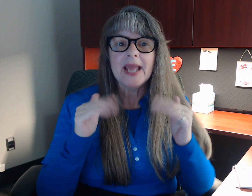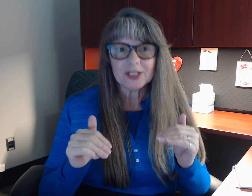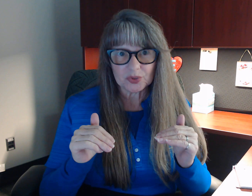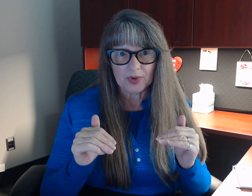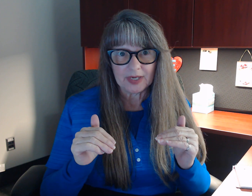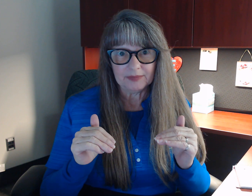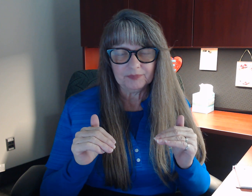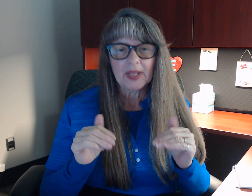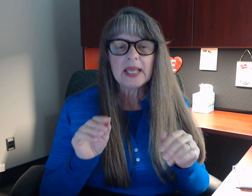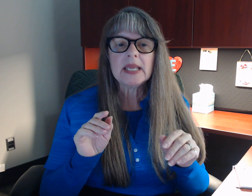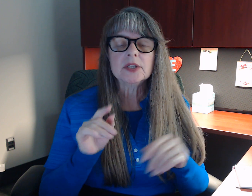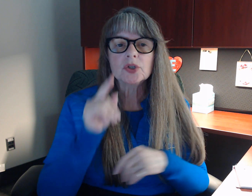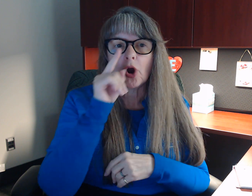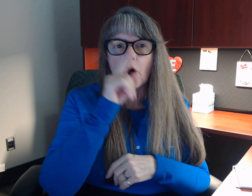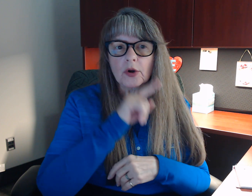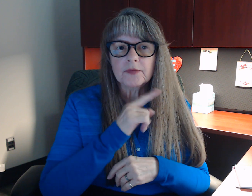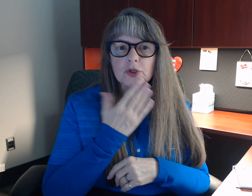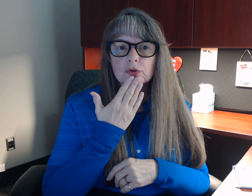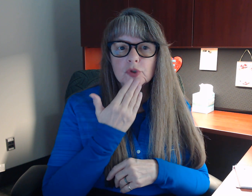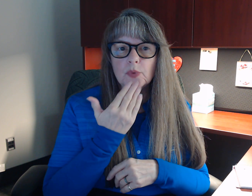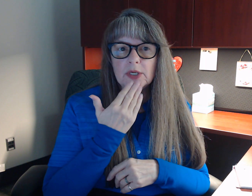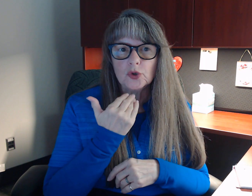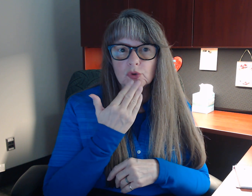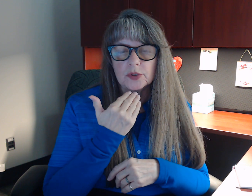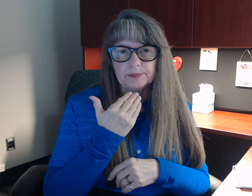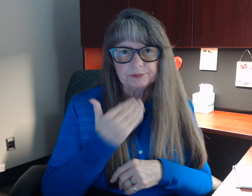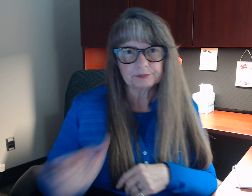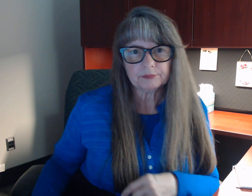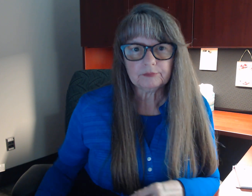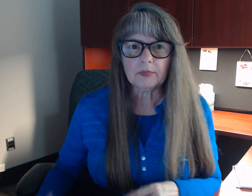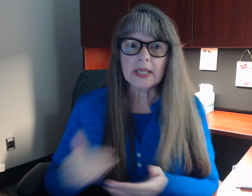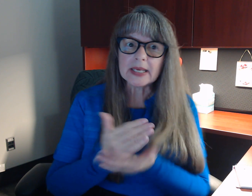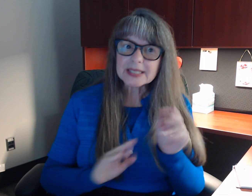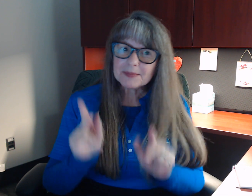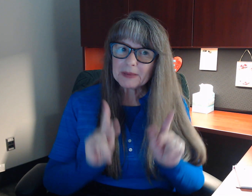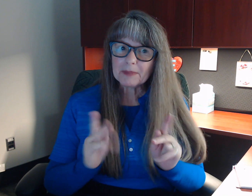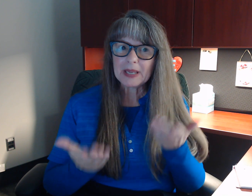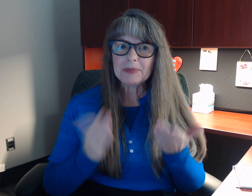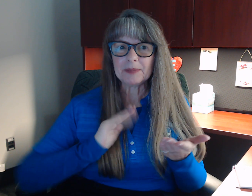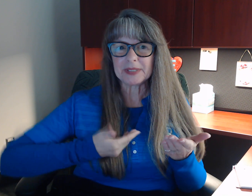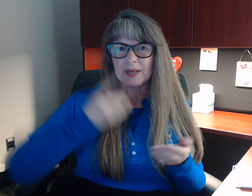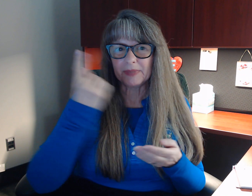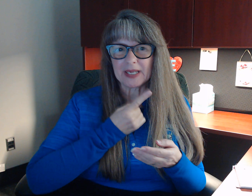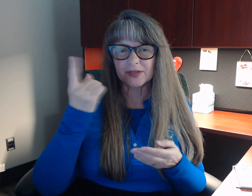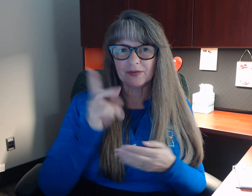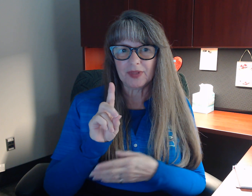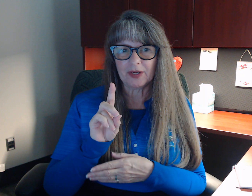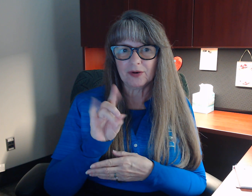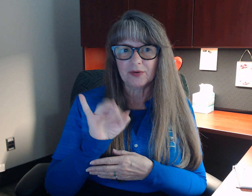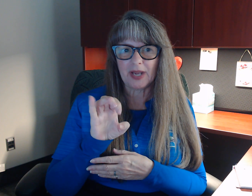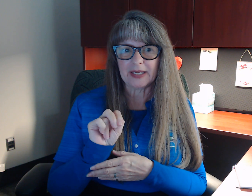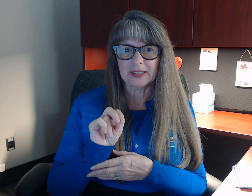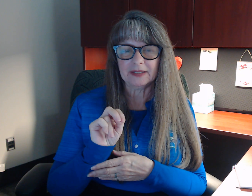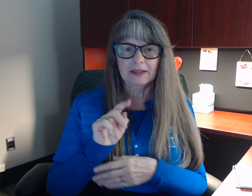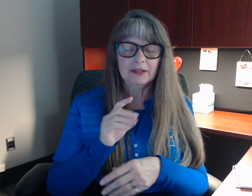next one is artificial sweeteners. Now, some people may be upset because of their diet, you